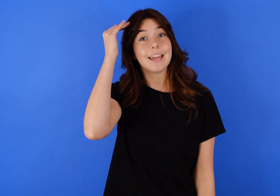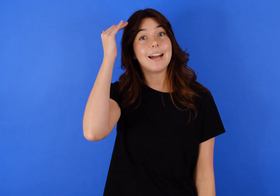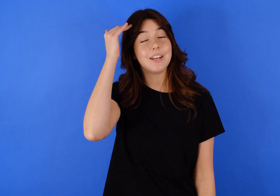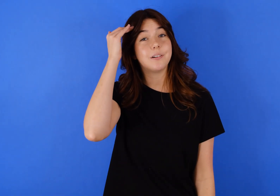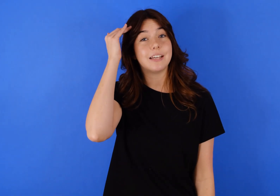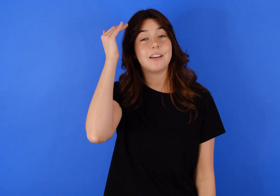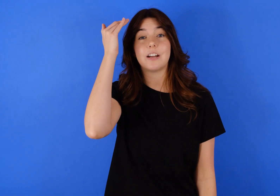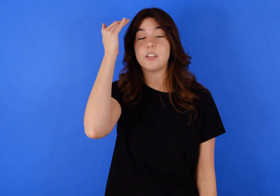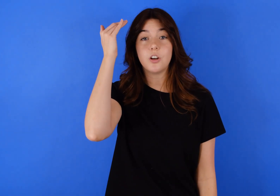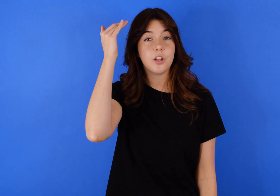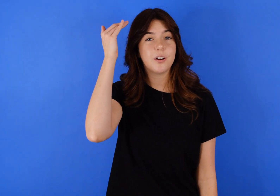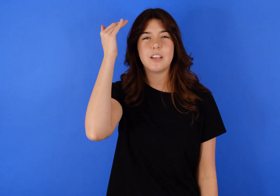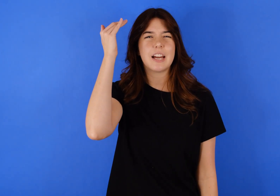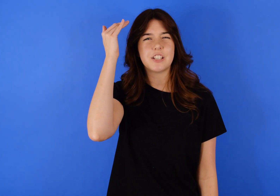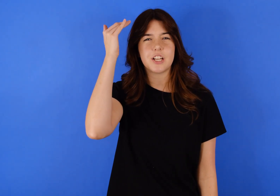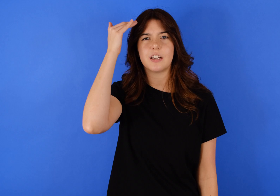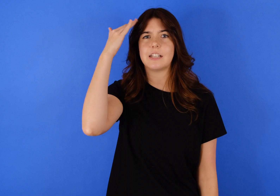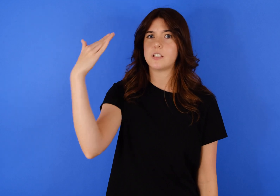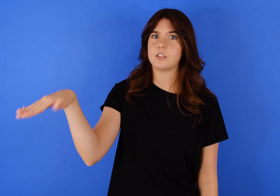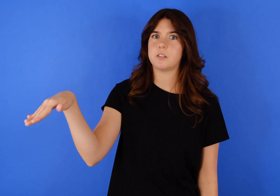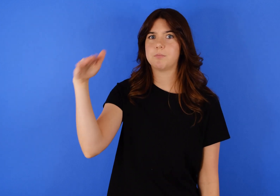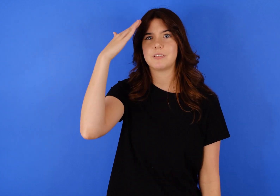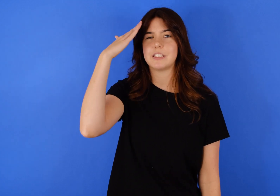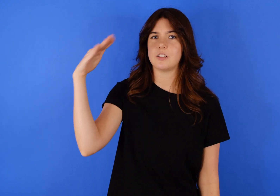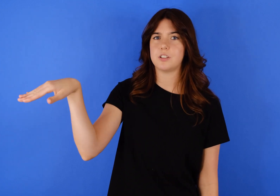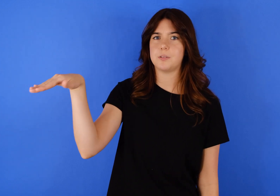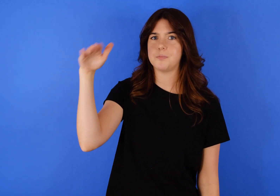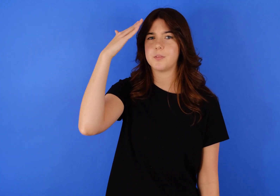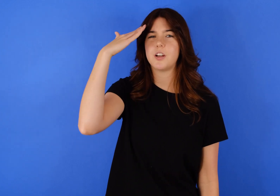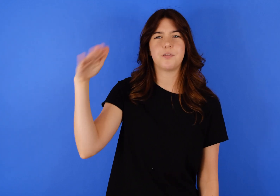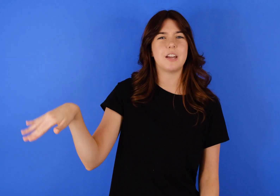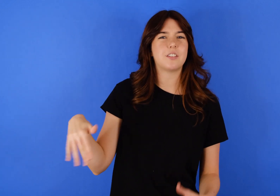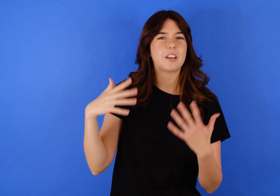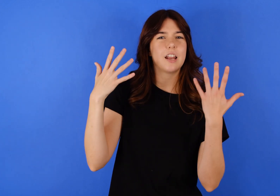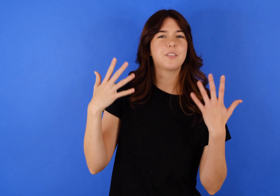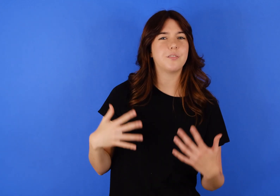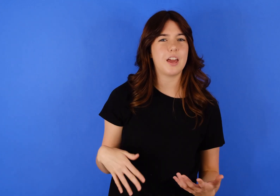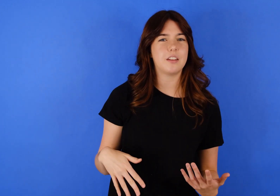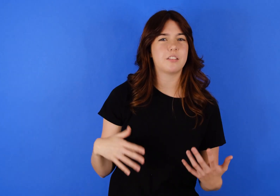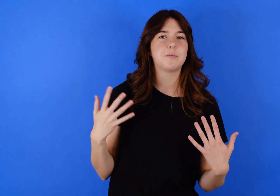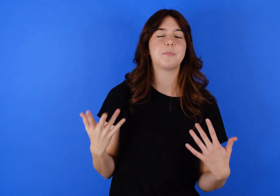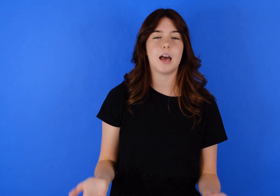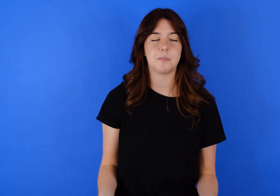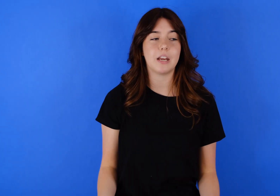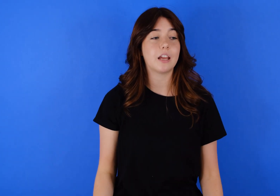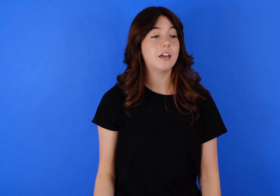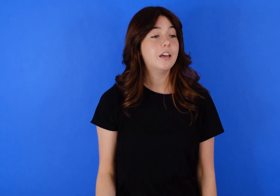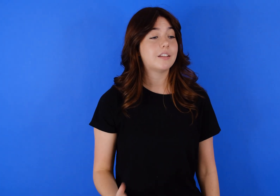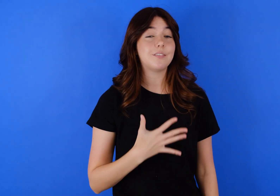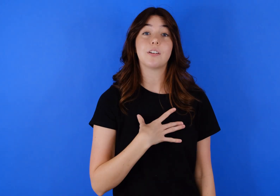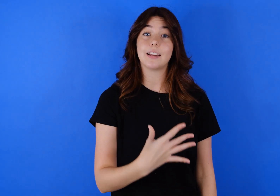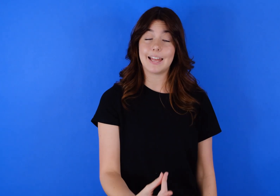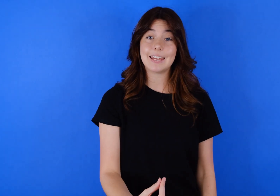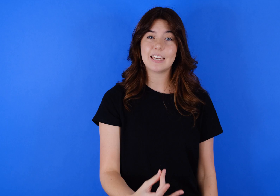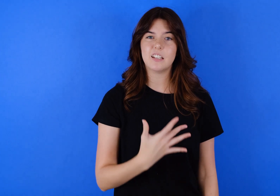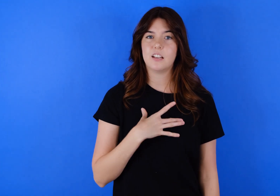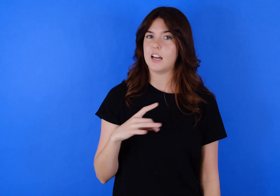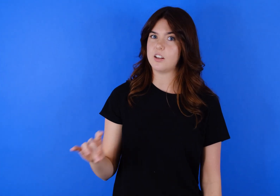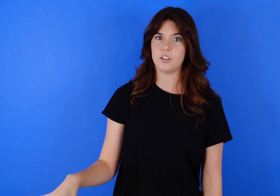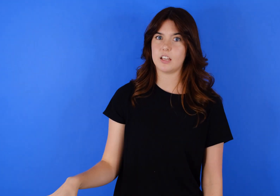I know it. If I don't know it, you kind of shake your head, I don't know, I don't know. Or your face just kind of conveys that meaning. Same for I like it, I don't like it,